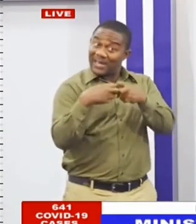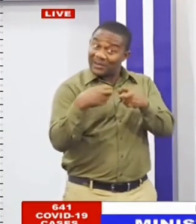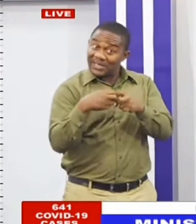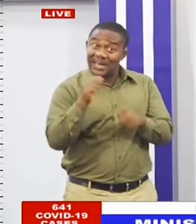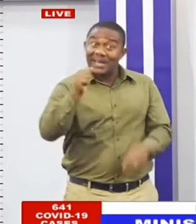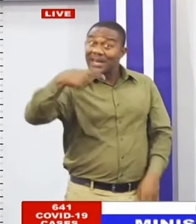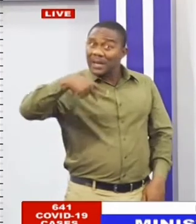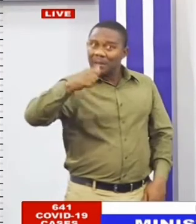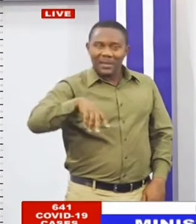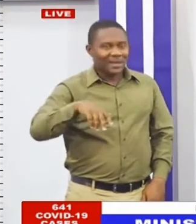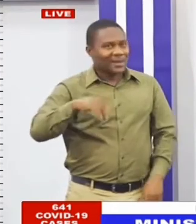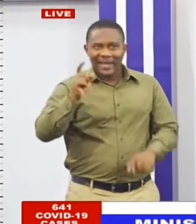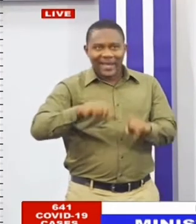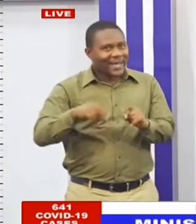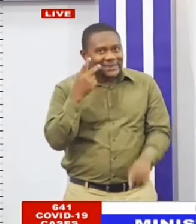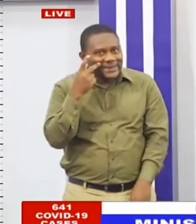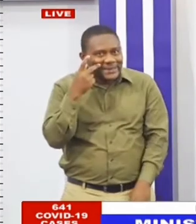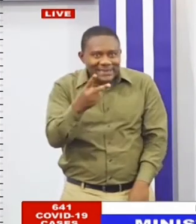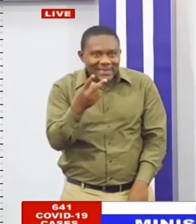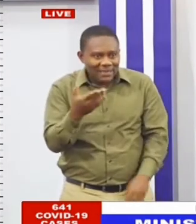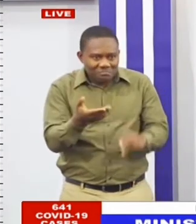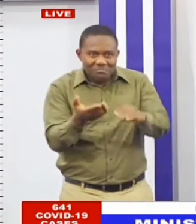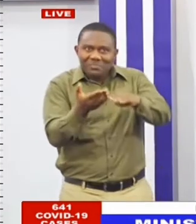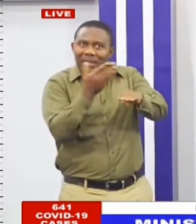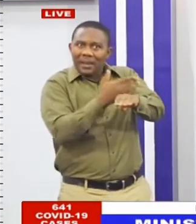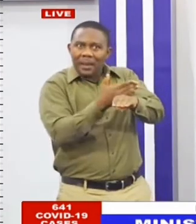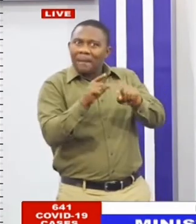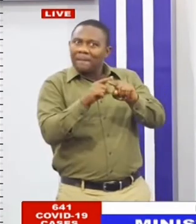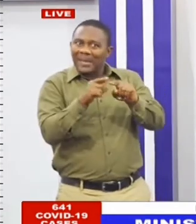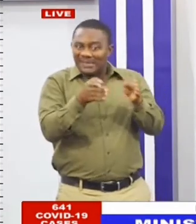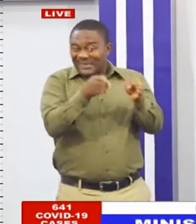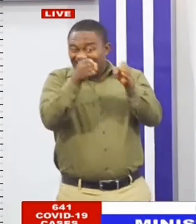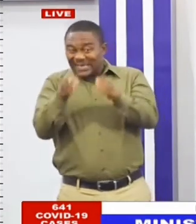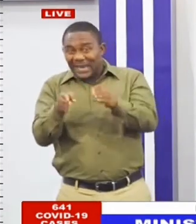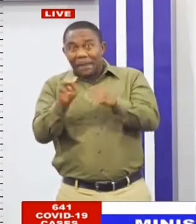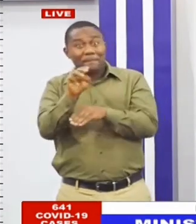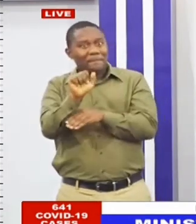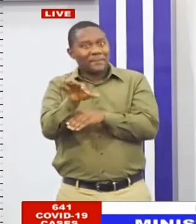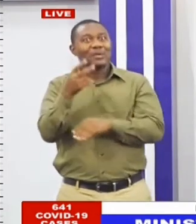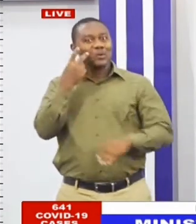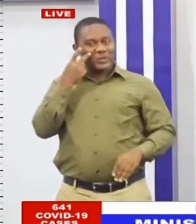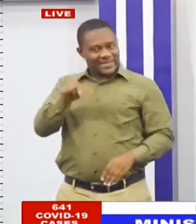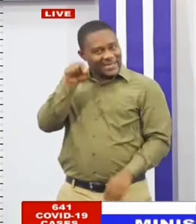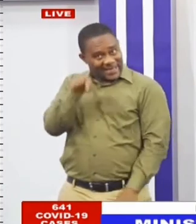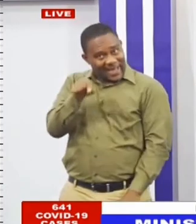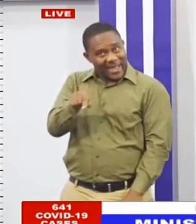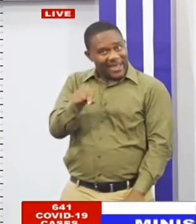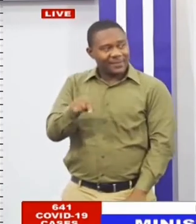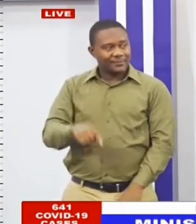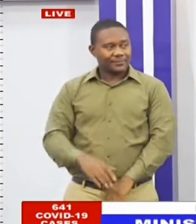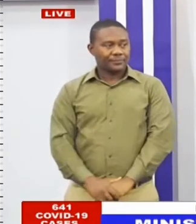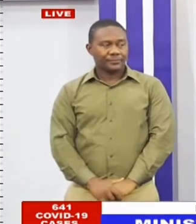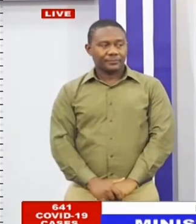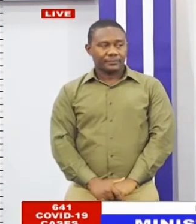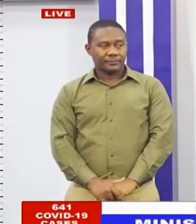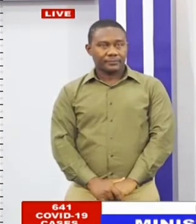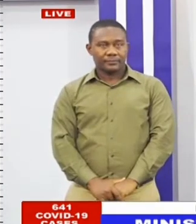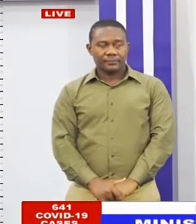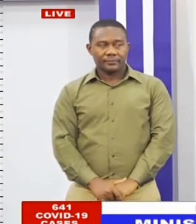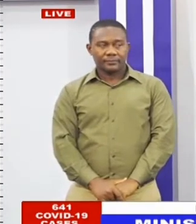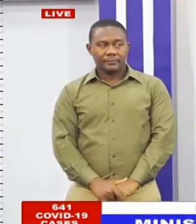you wouldn't see it reflected in. But when you move to May, it will reflect in May. Again, don't forget, the